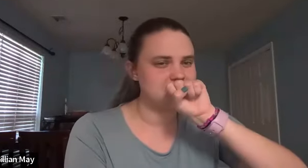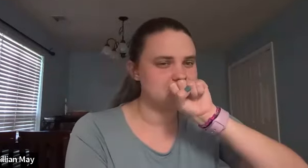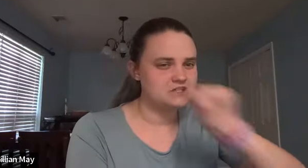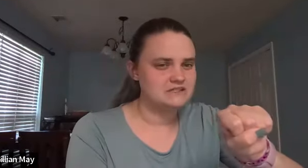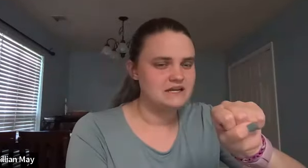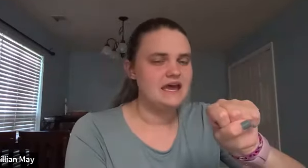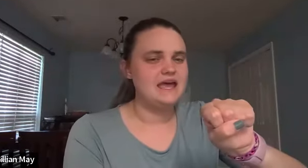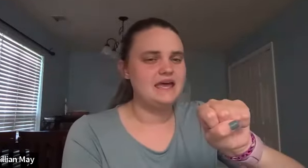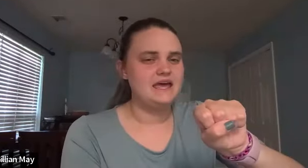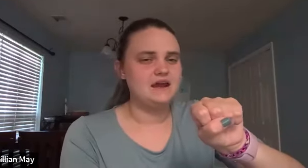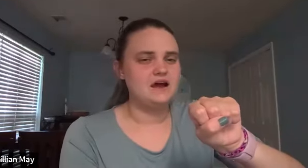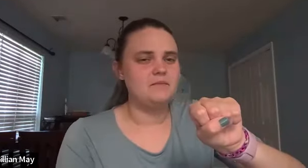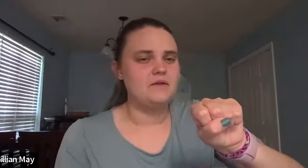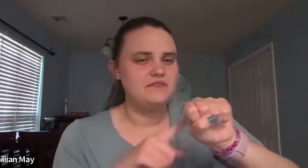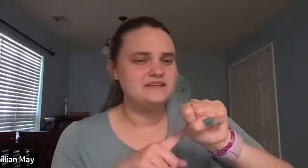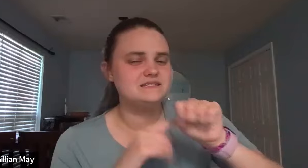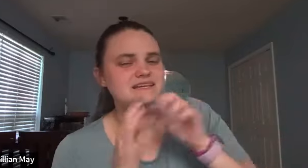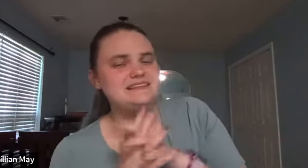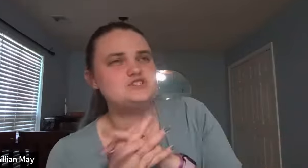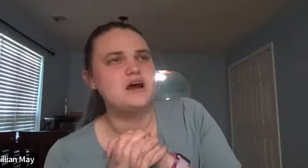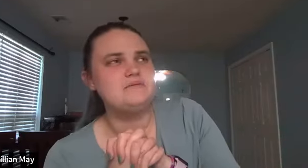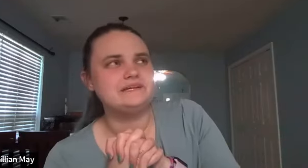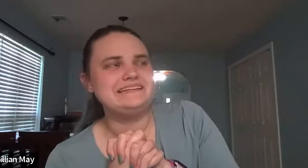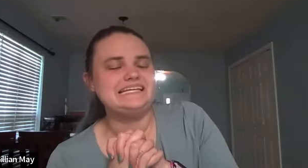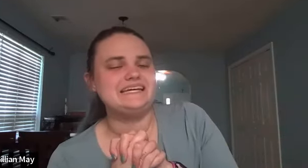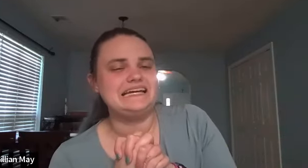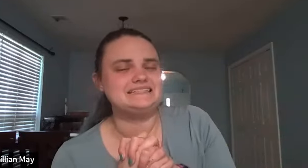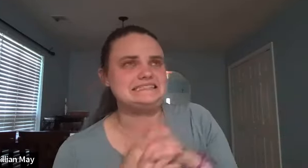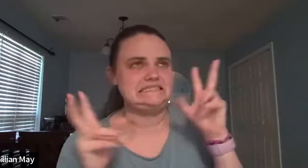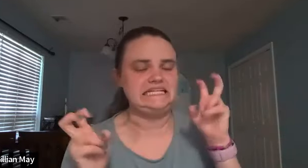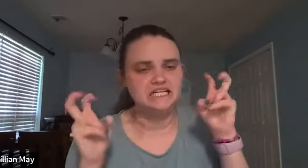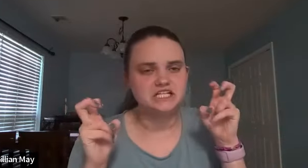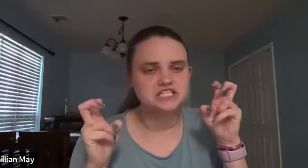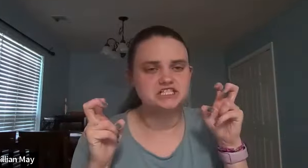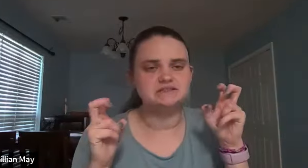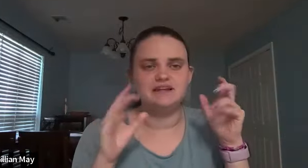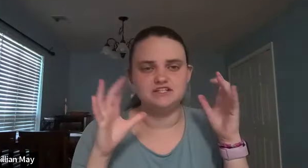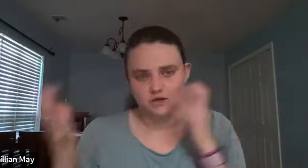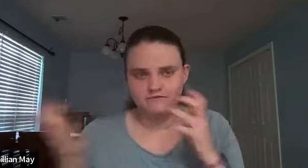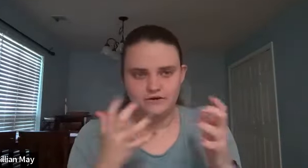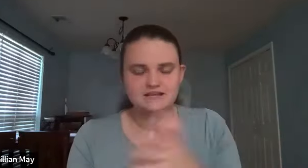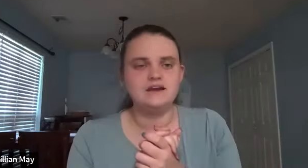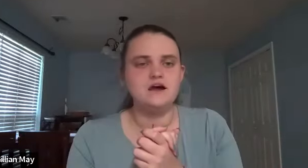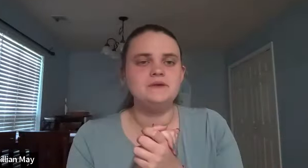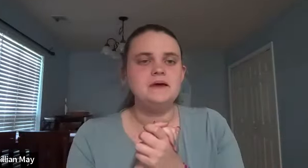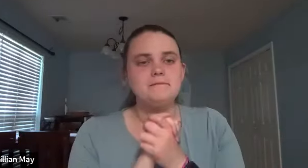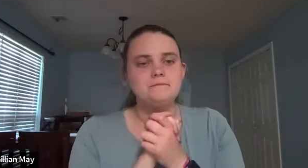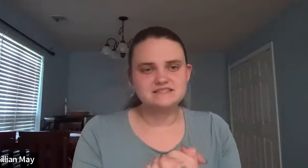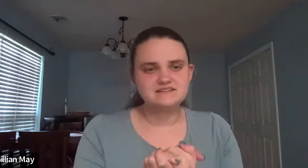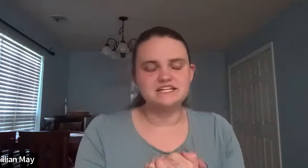is, and this, there's not really an English like term for it. Basically, it